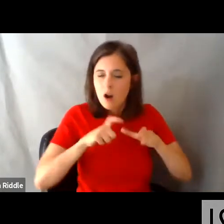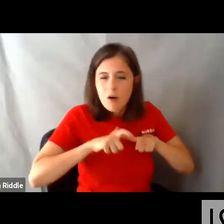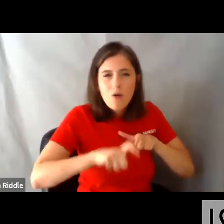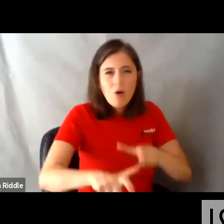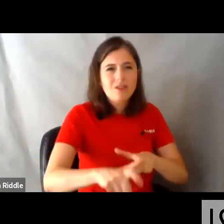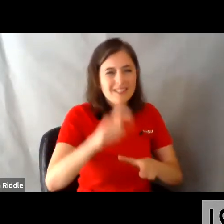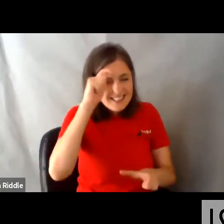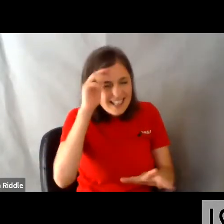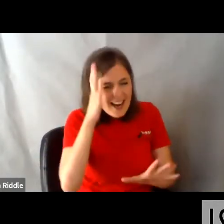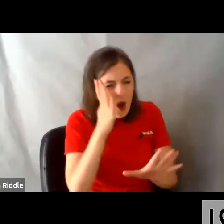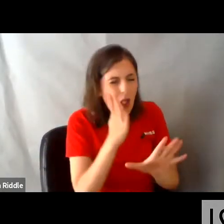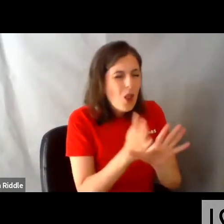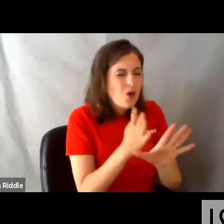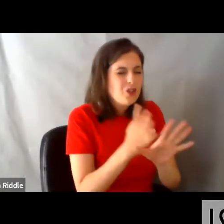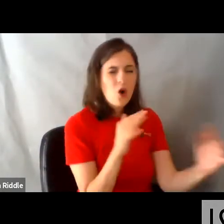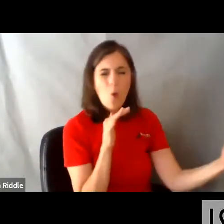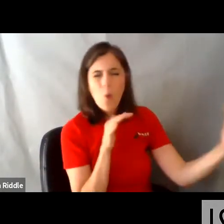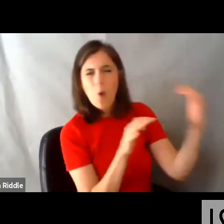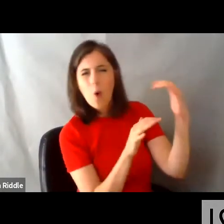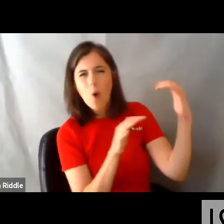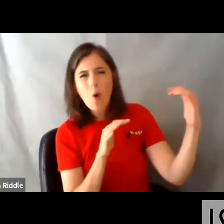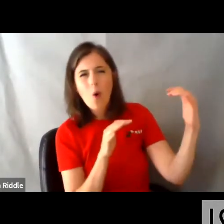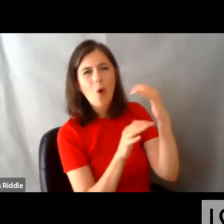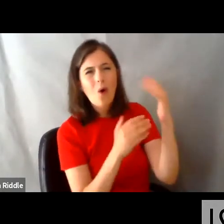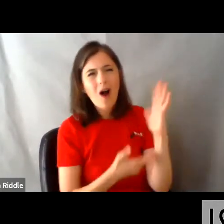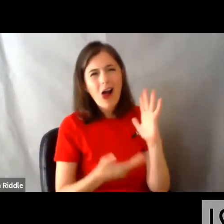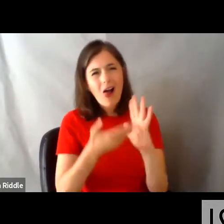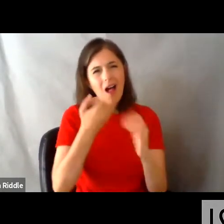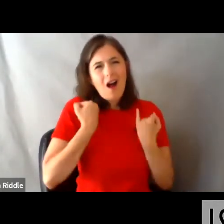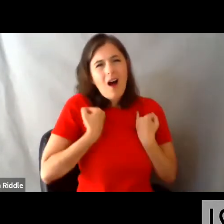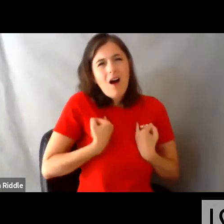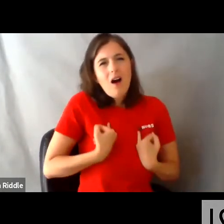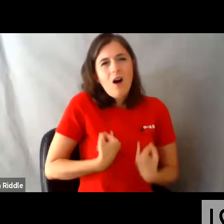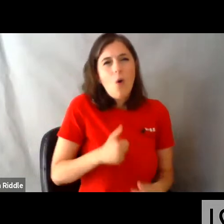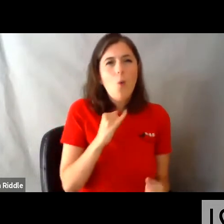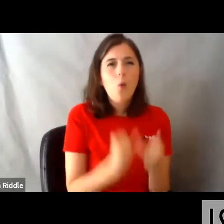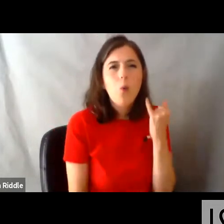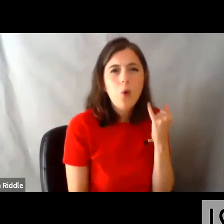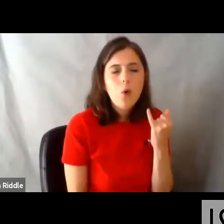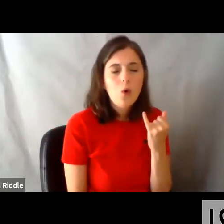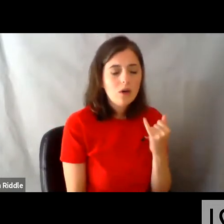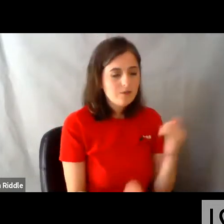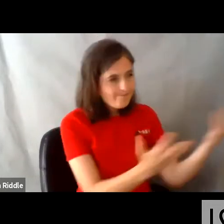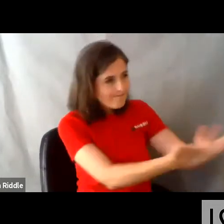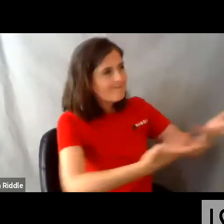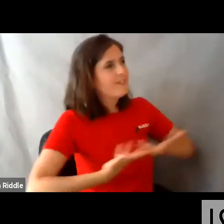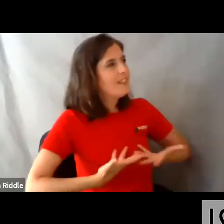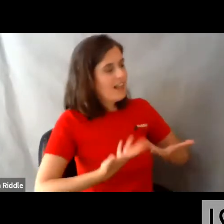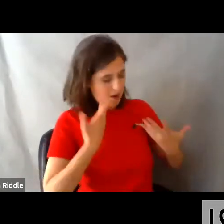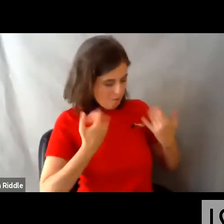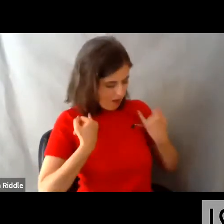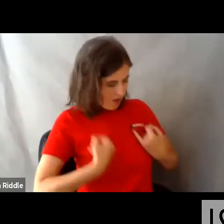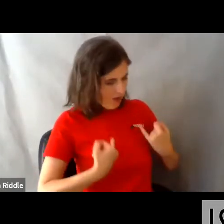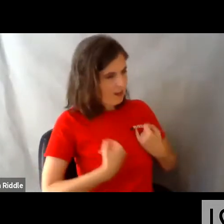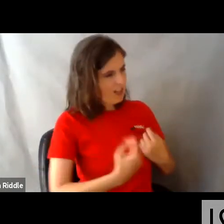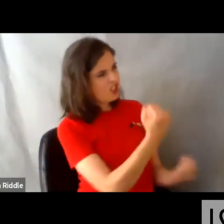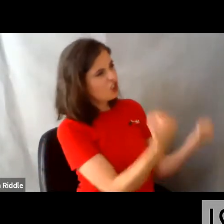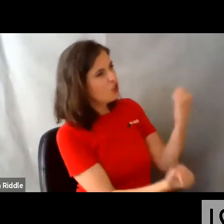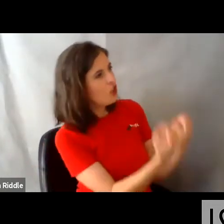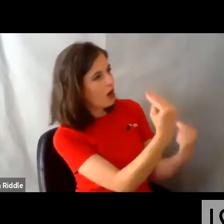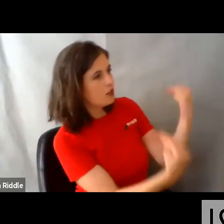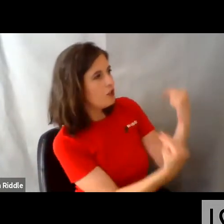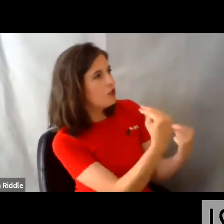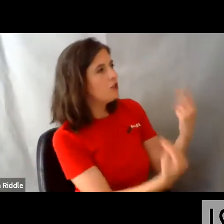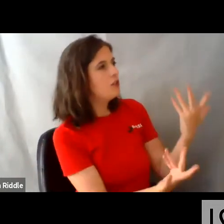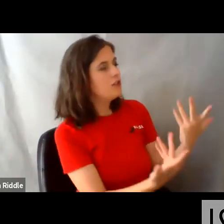psychological war just adds to my condition. Take my infirmity, judge my affliction, how much it's